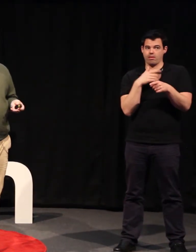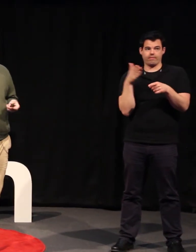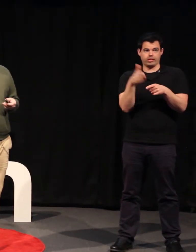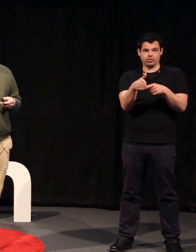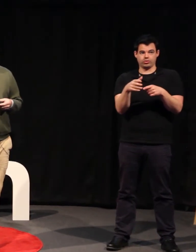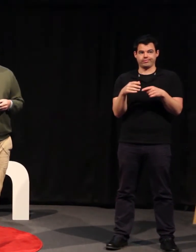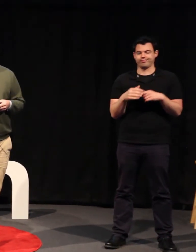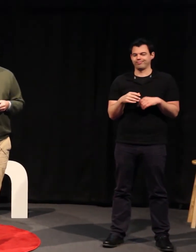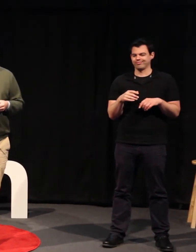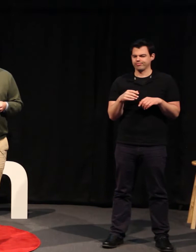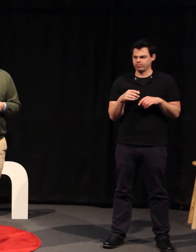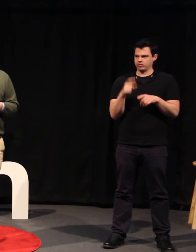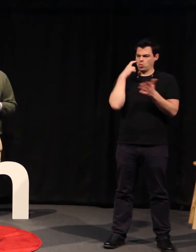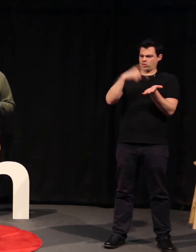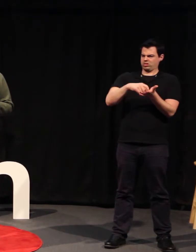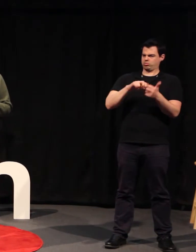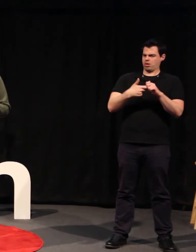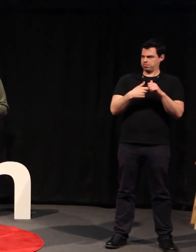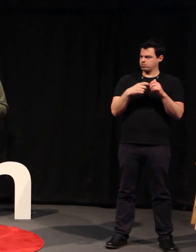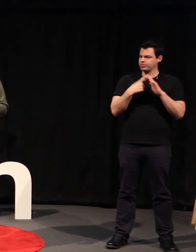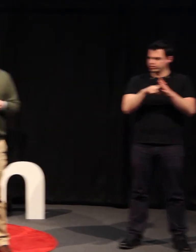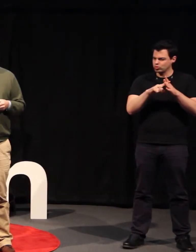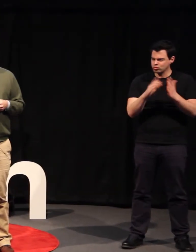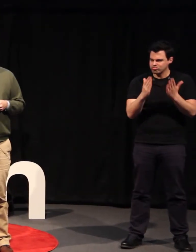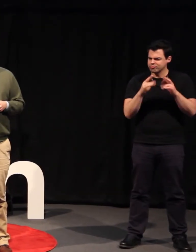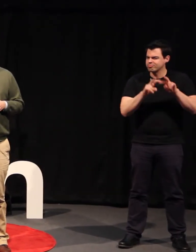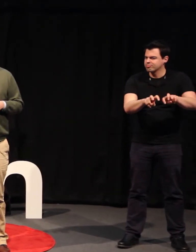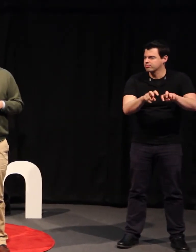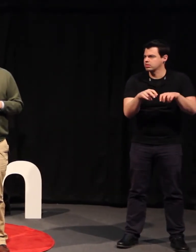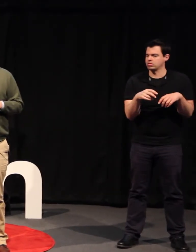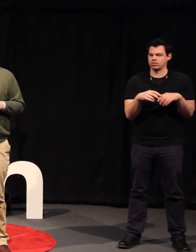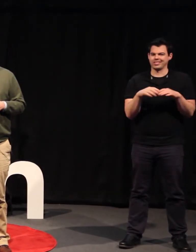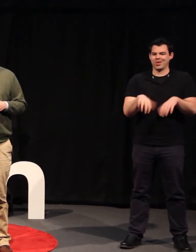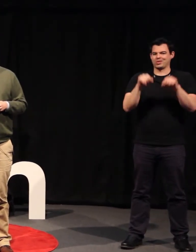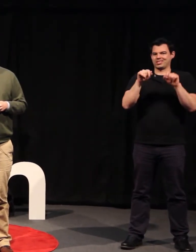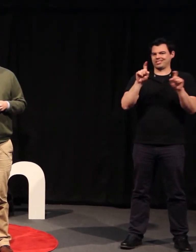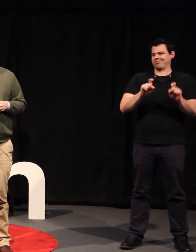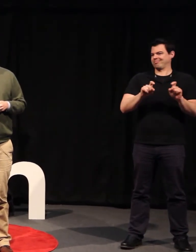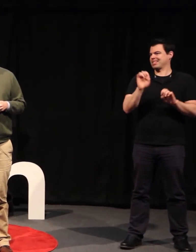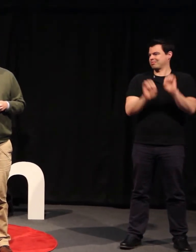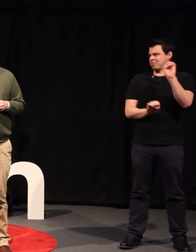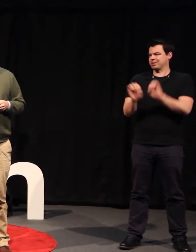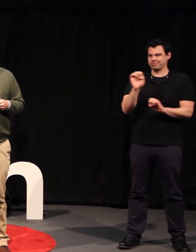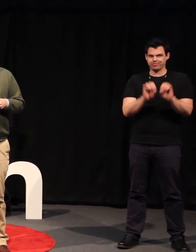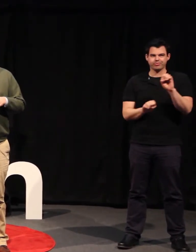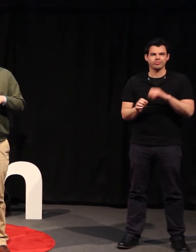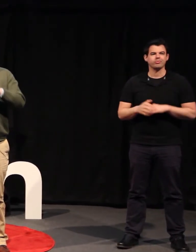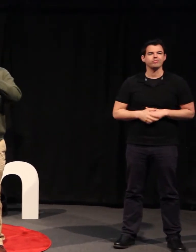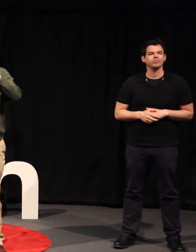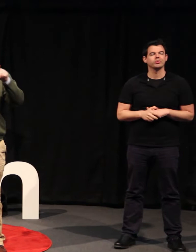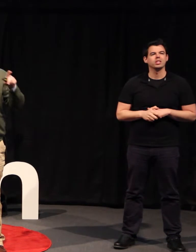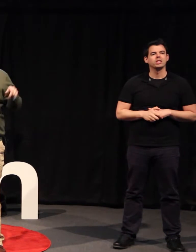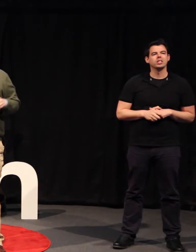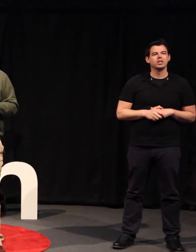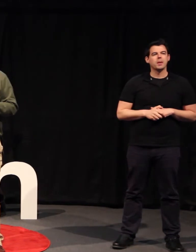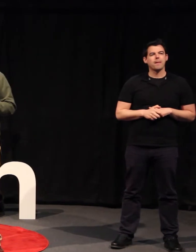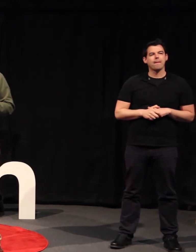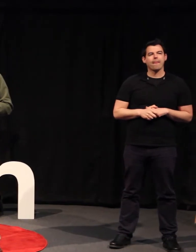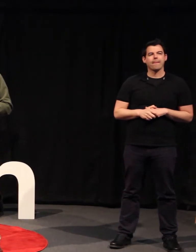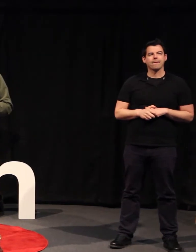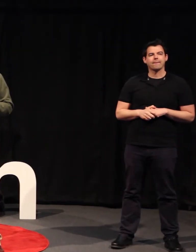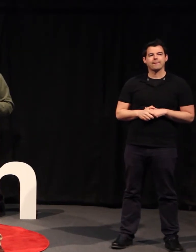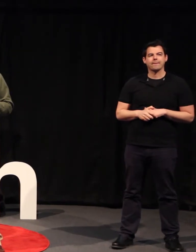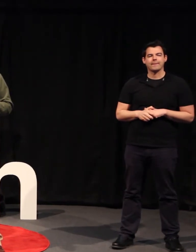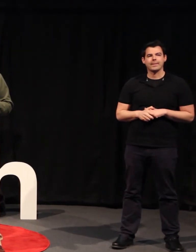kind of problems going on in suckers. That's a picture of a sucker up there. And in that Boulder Creek that